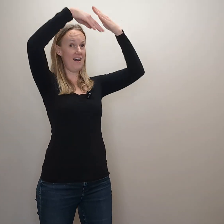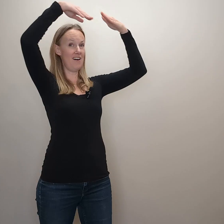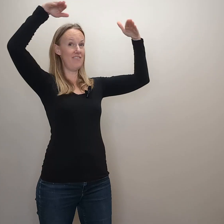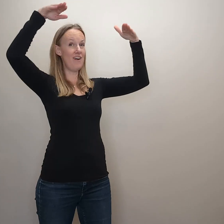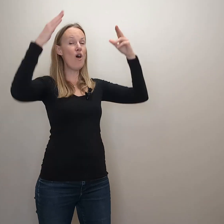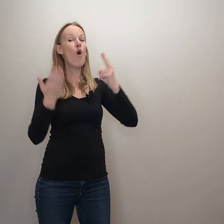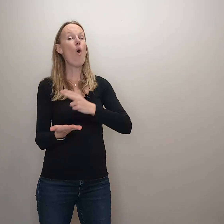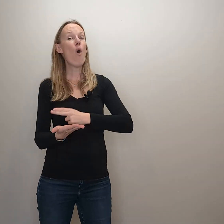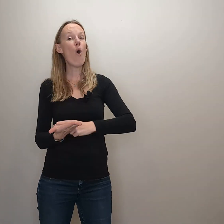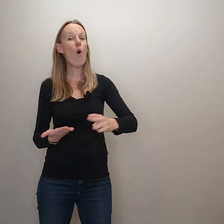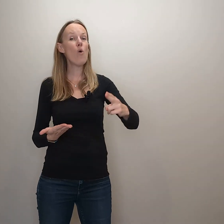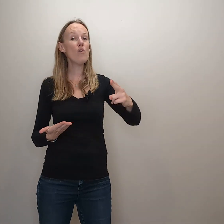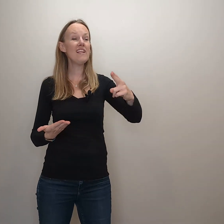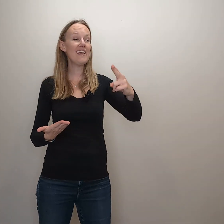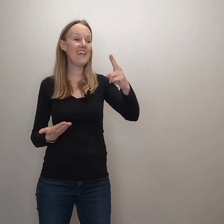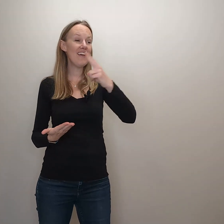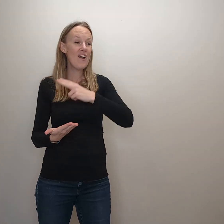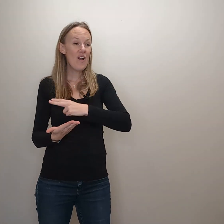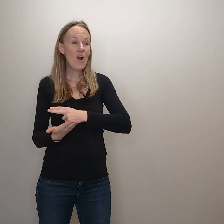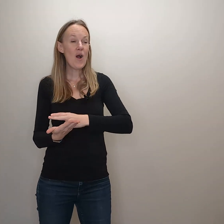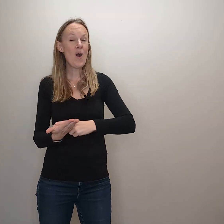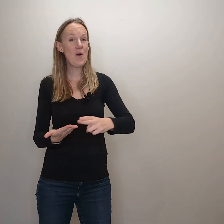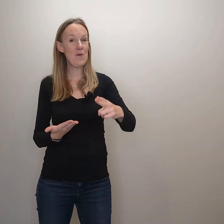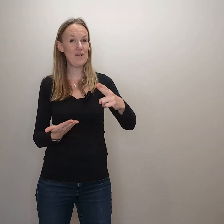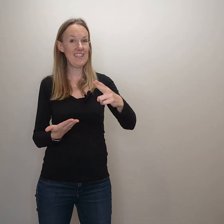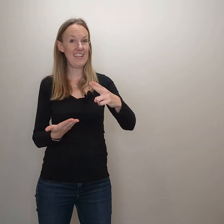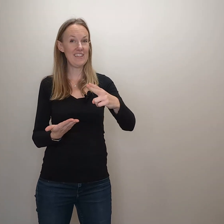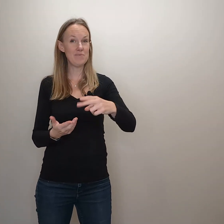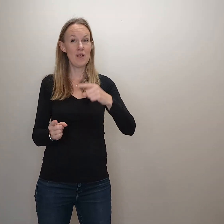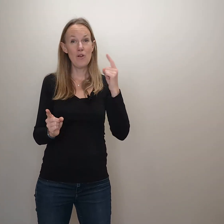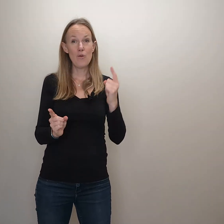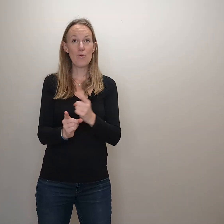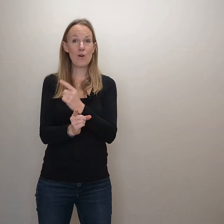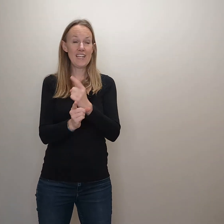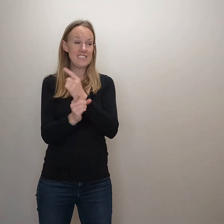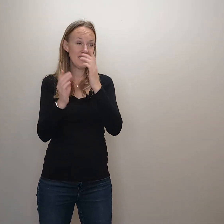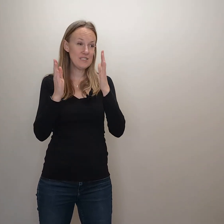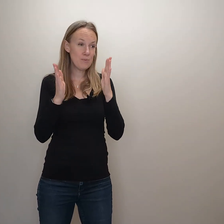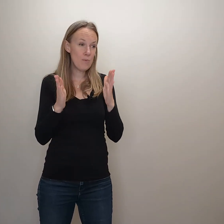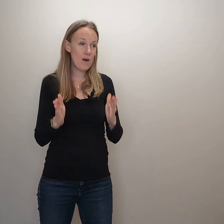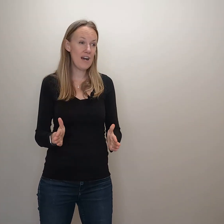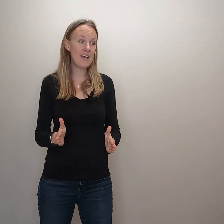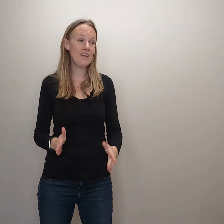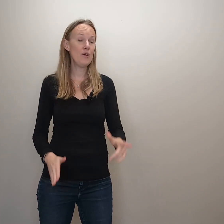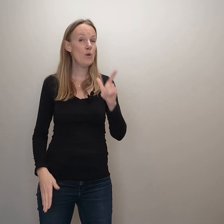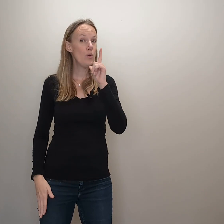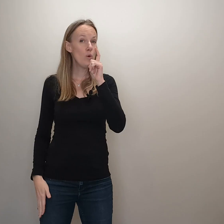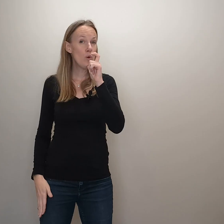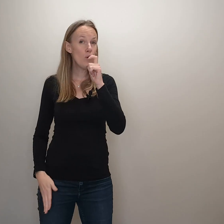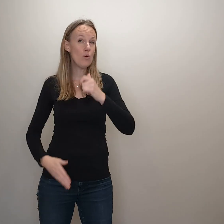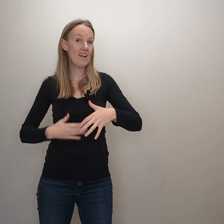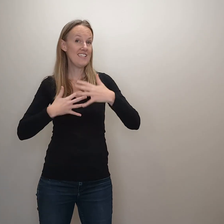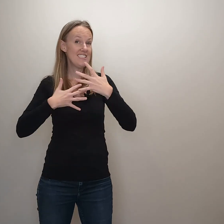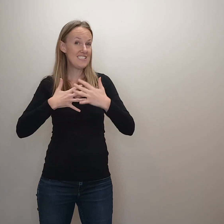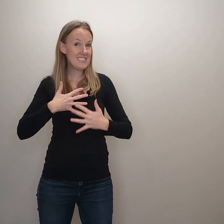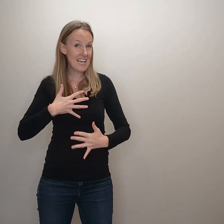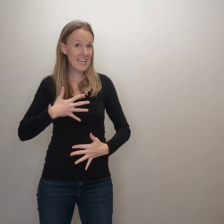above, holy, holy, righteous one who shed